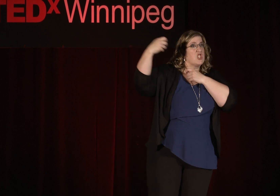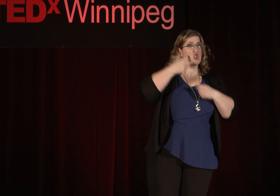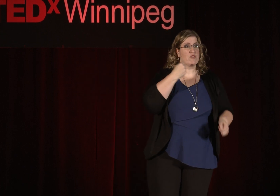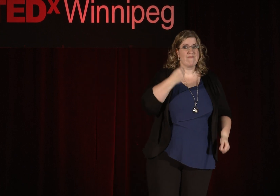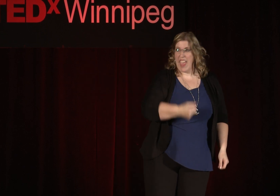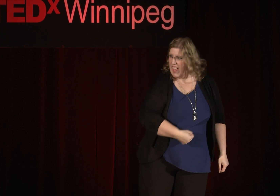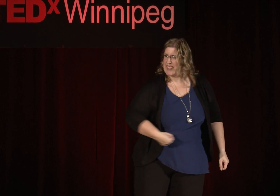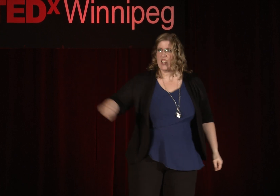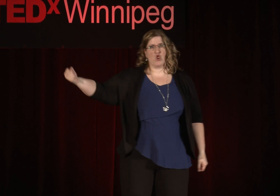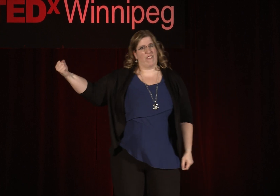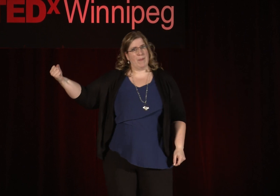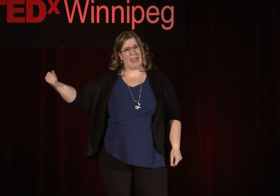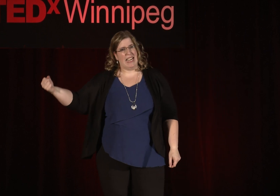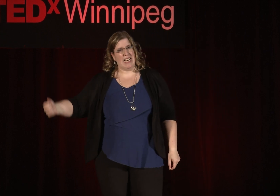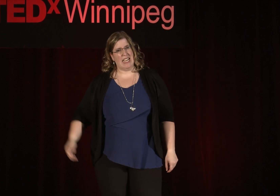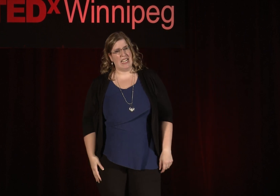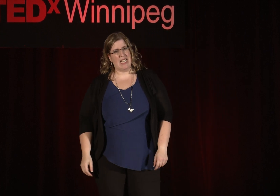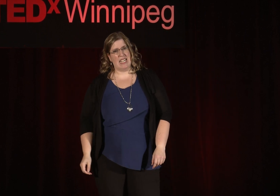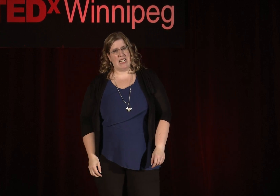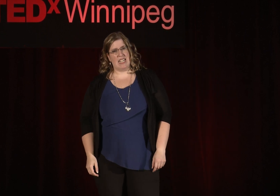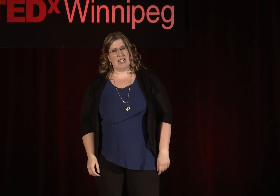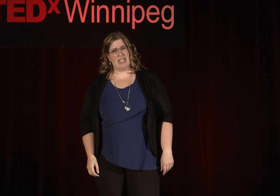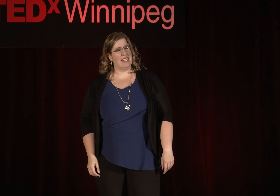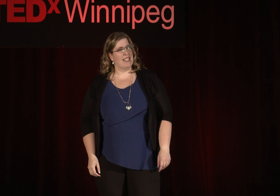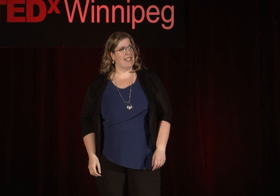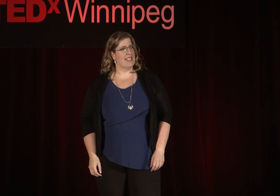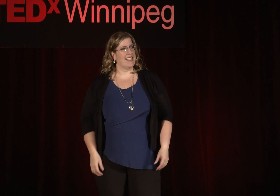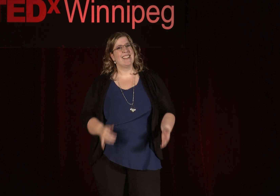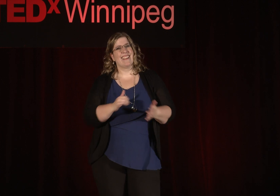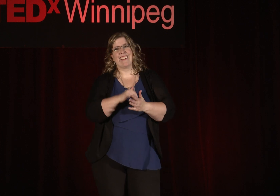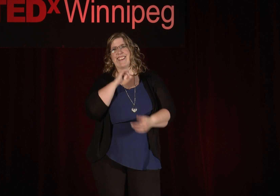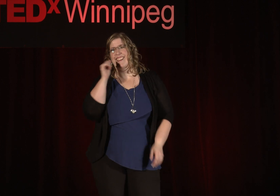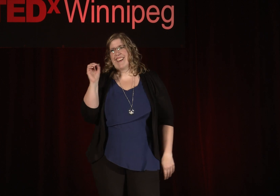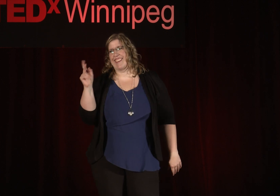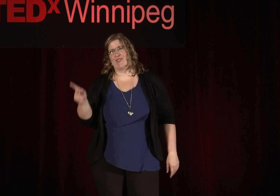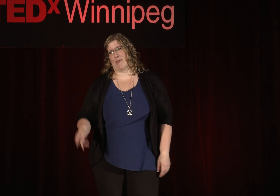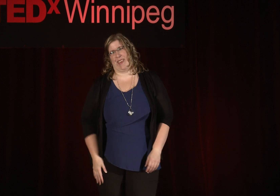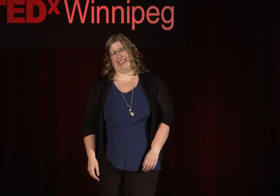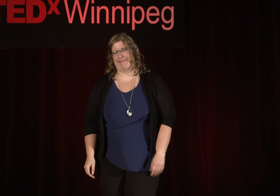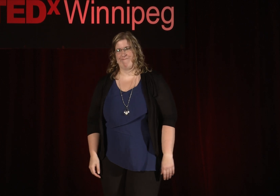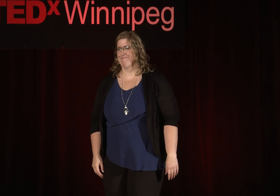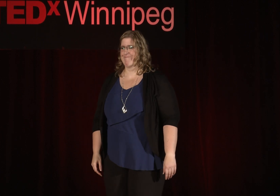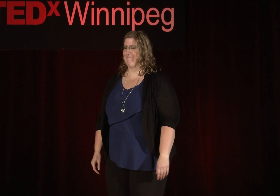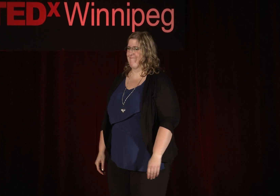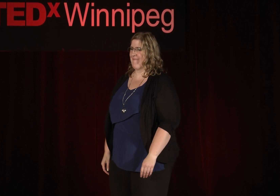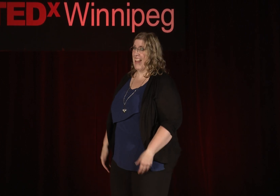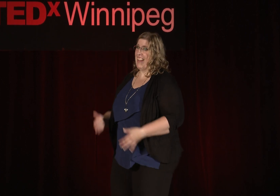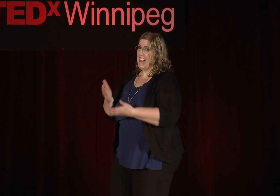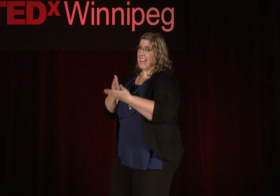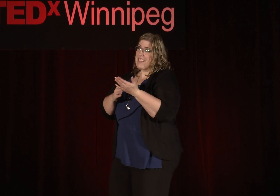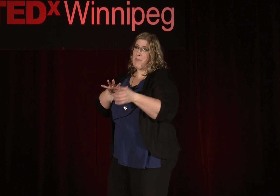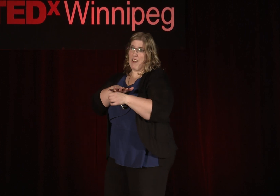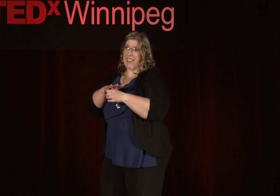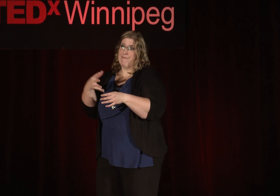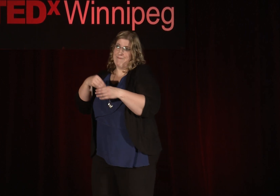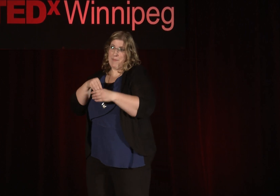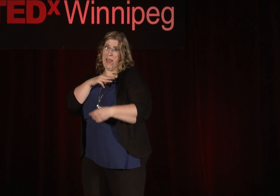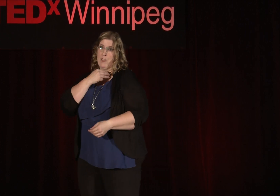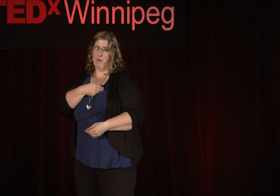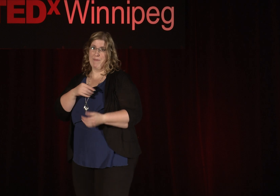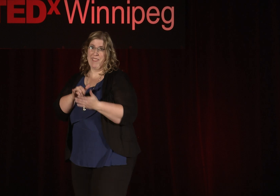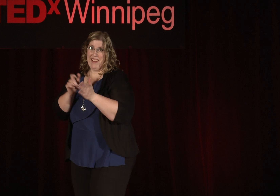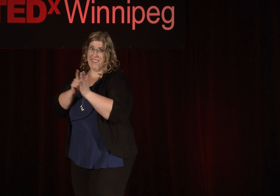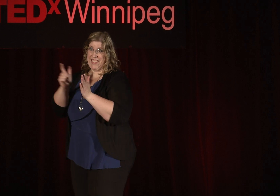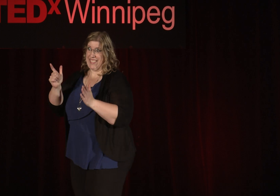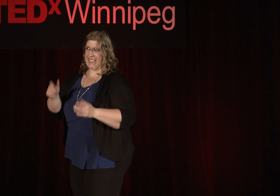tried to take her from me. And this is not okay. In some areas, including Manitoba, it's